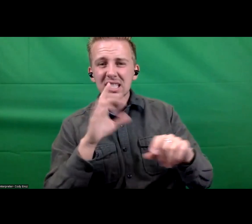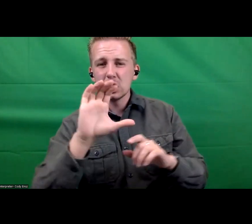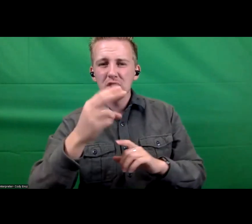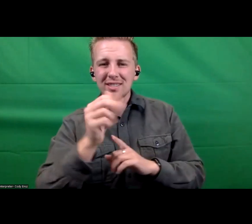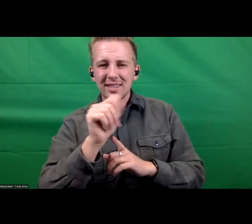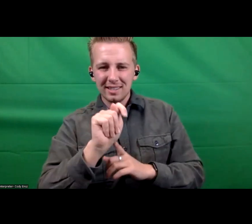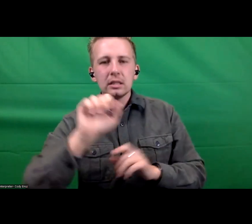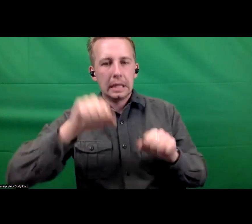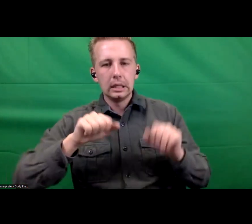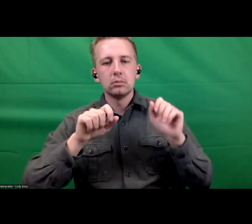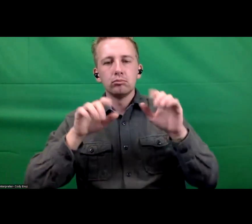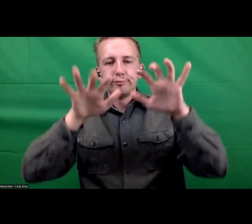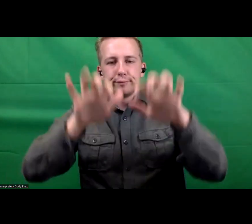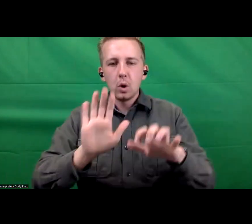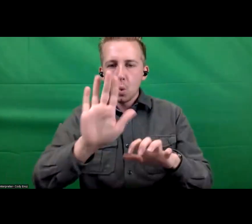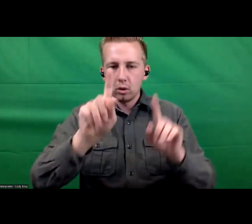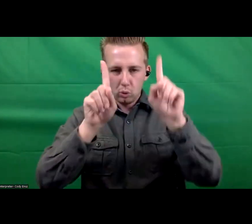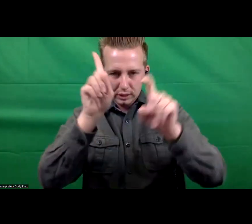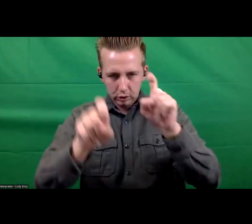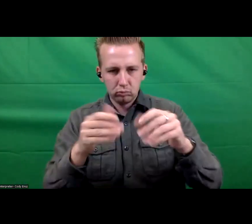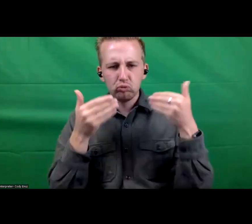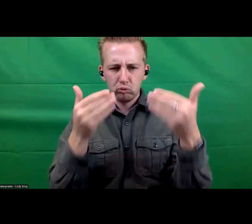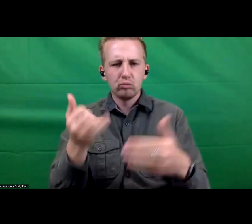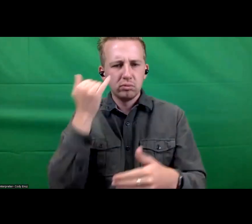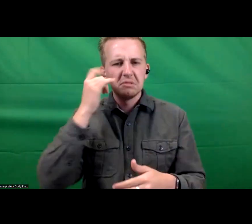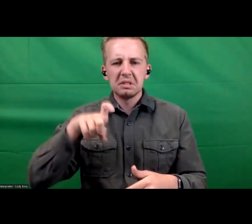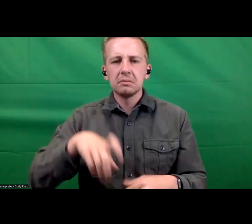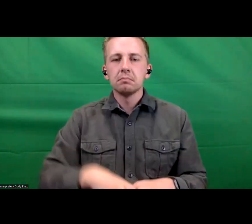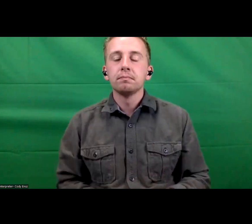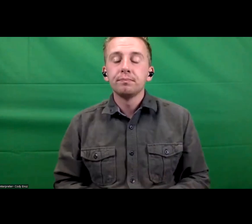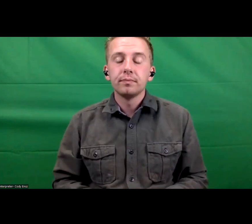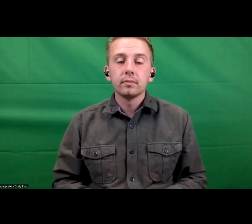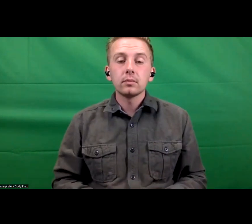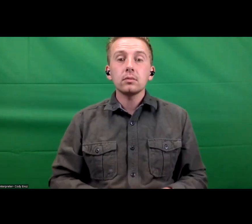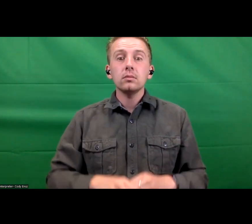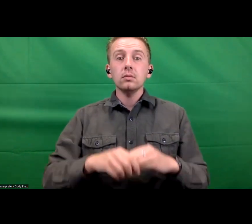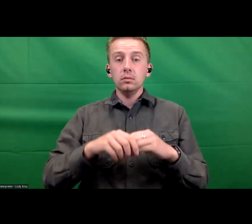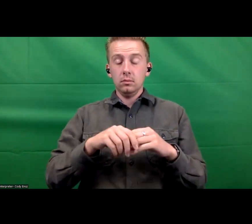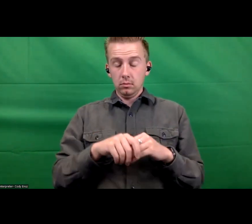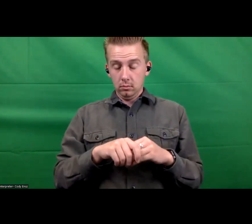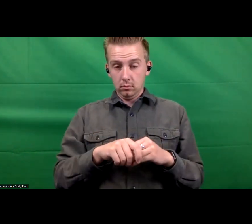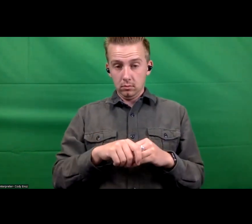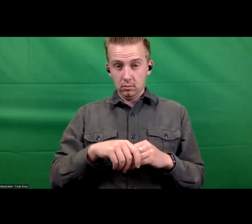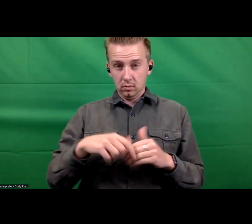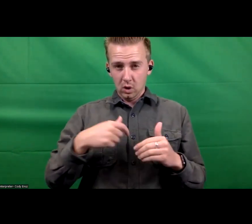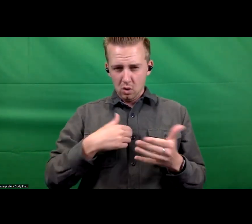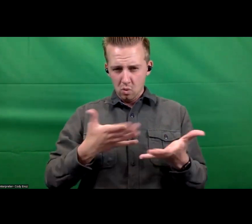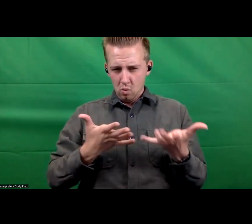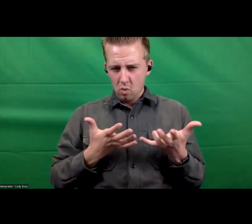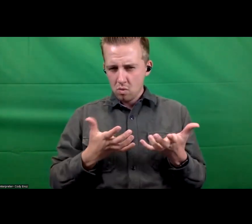Okay. A couple of other things is uh, I would like to ask you